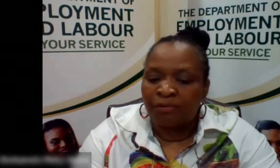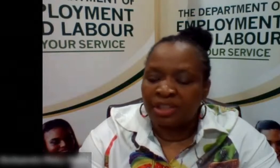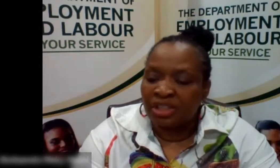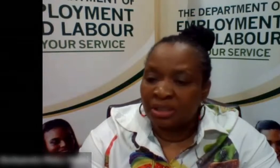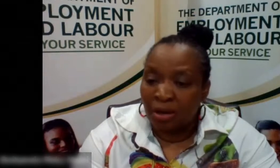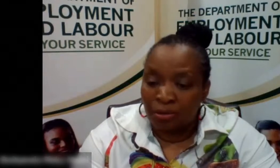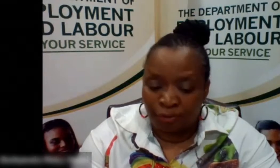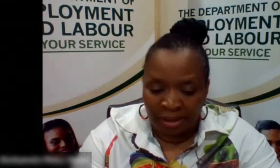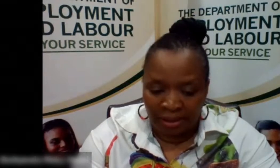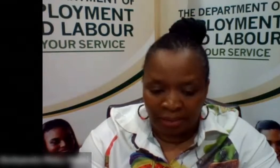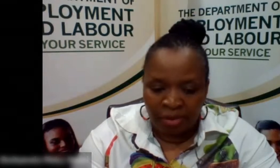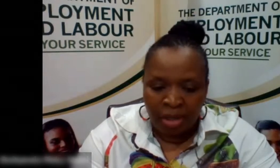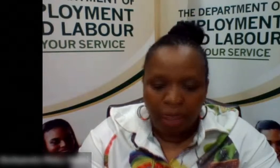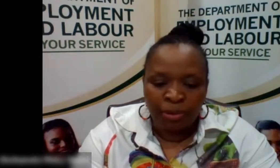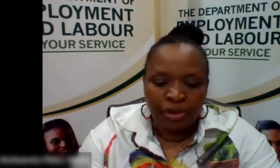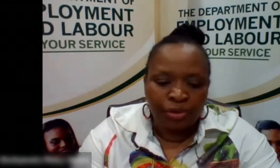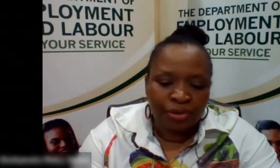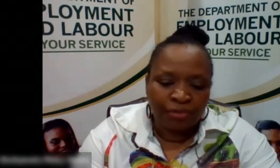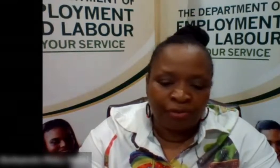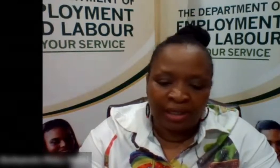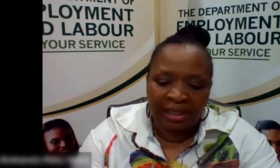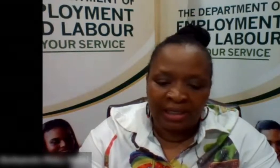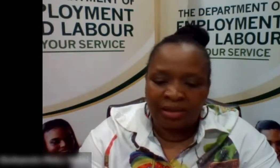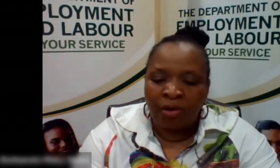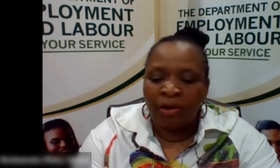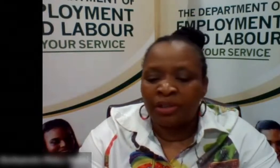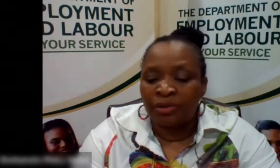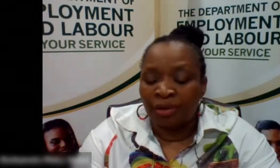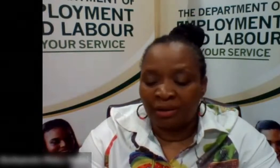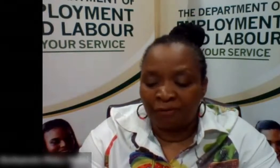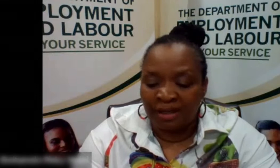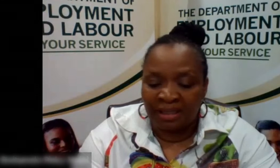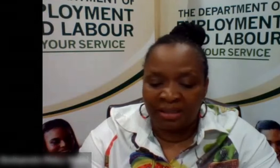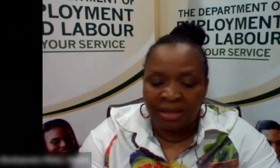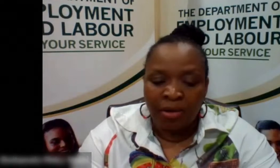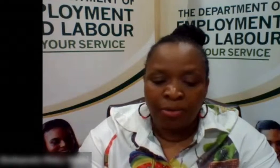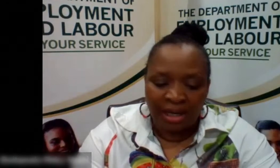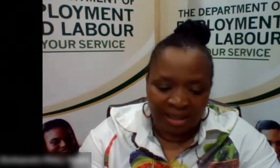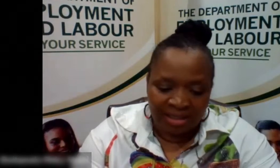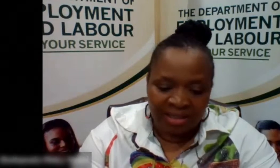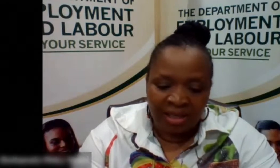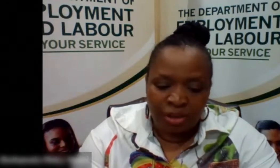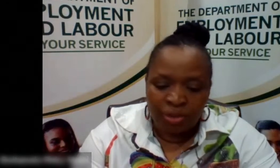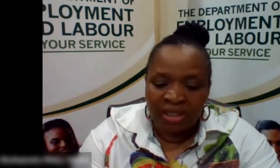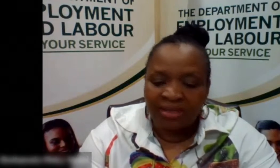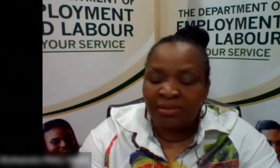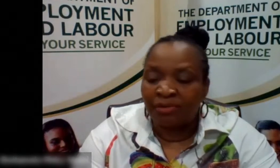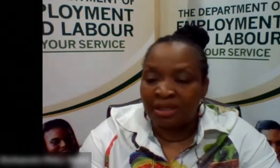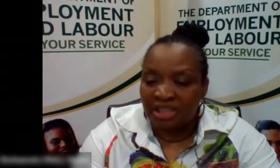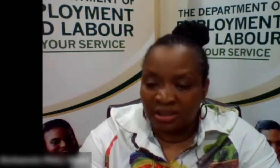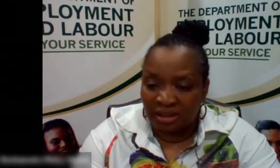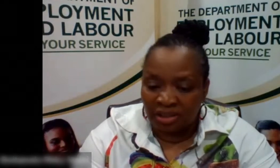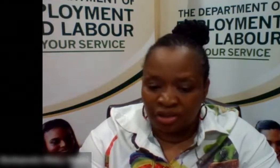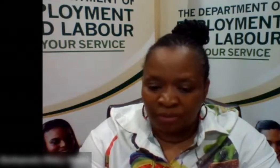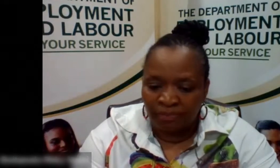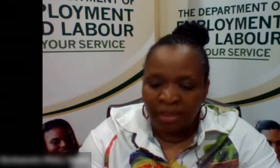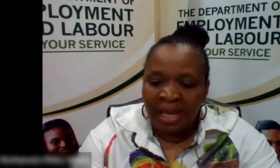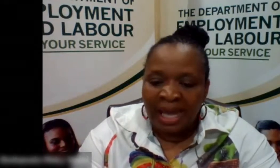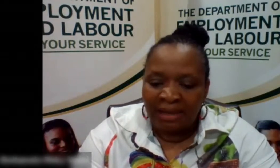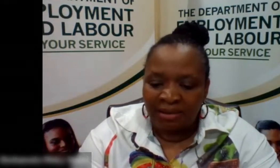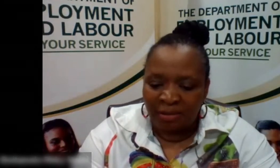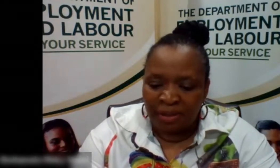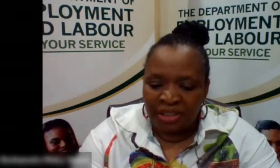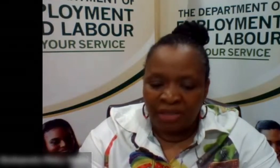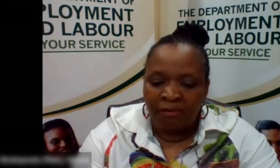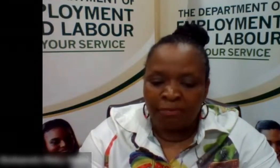of reaching out for help. We choose to forget or ignore the fact that we are raising a totally different generation,